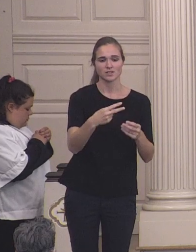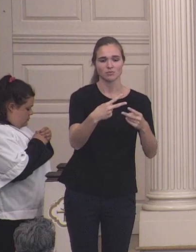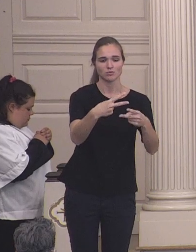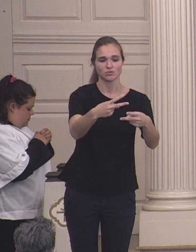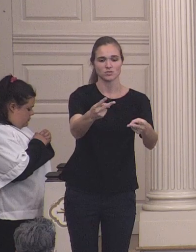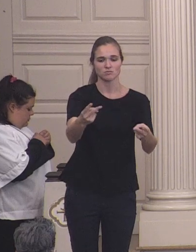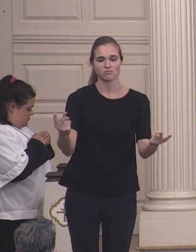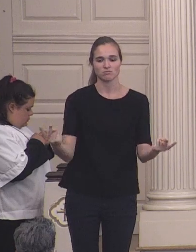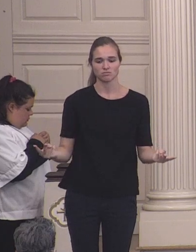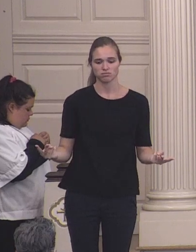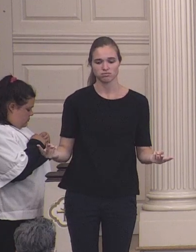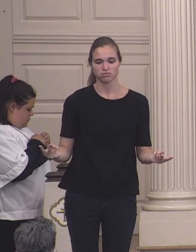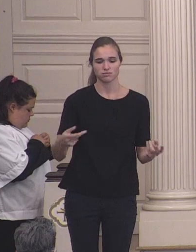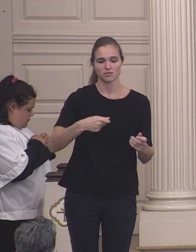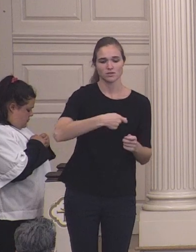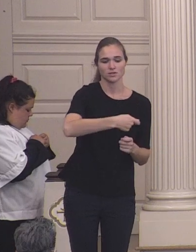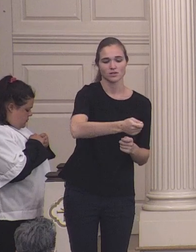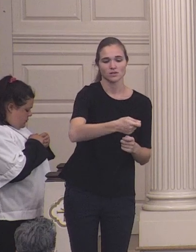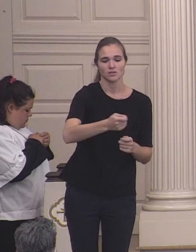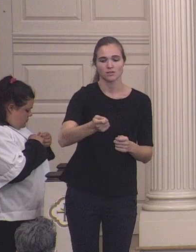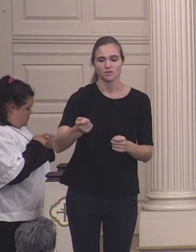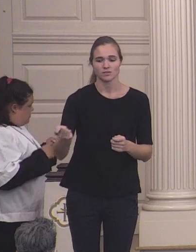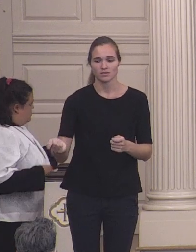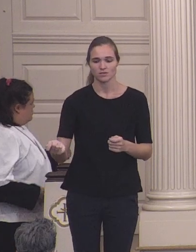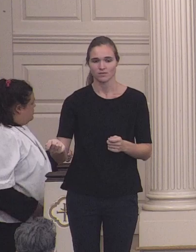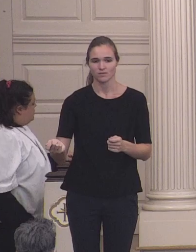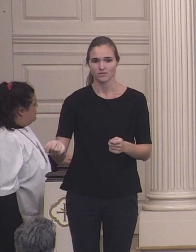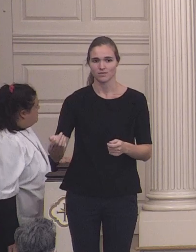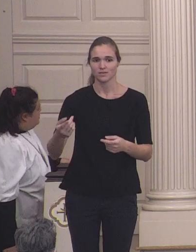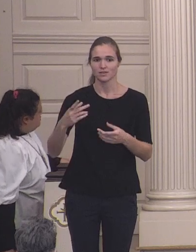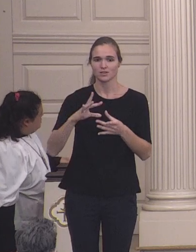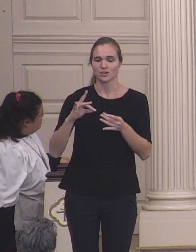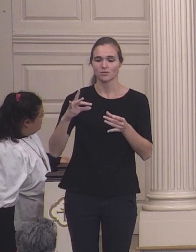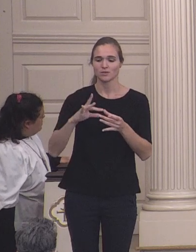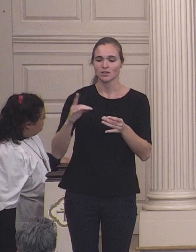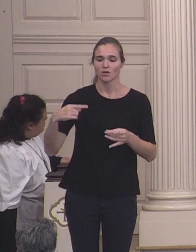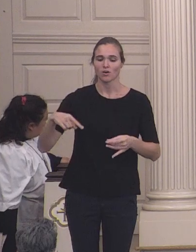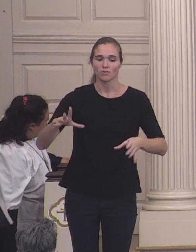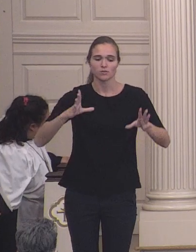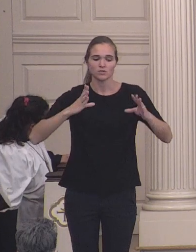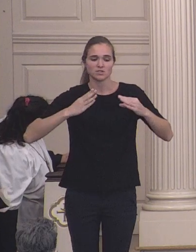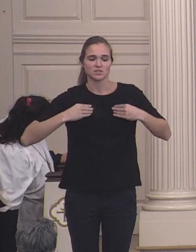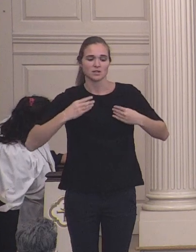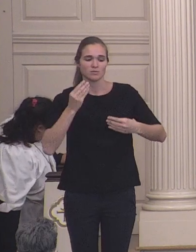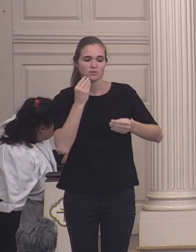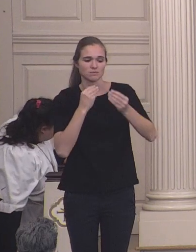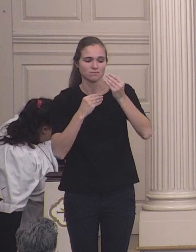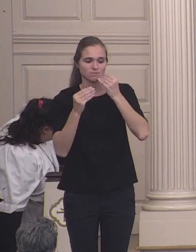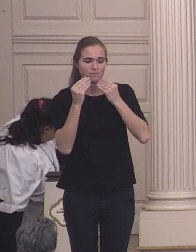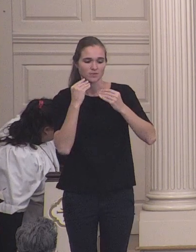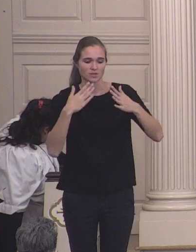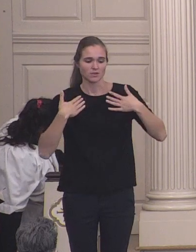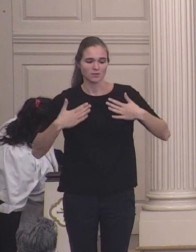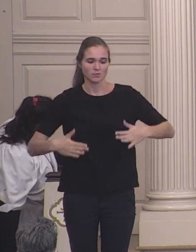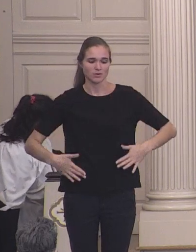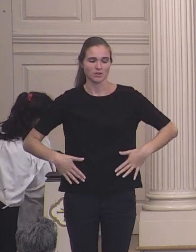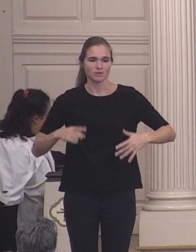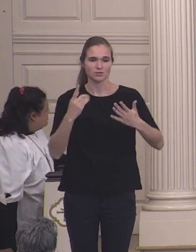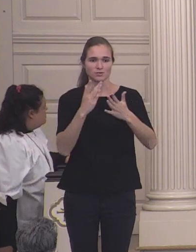"Take this, all of you, and eat of it, for this is my body, which will be given up for